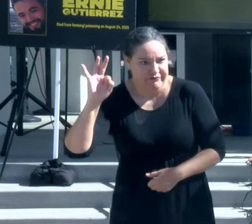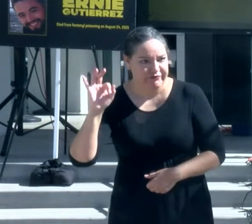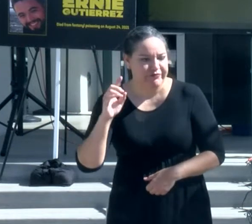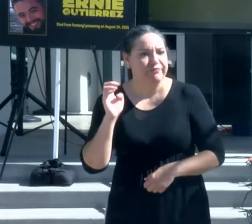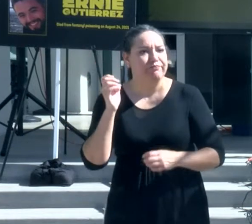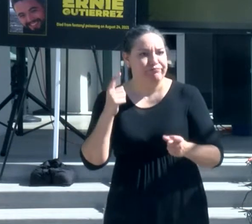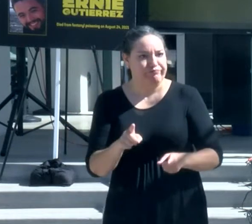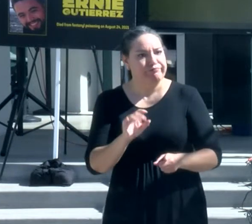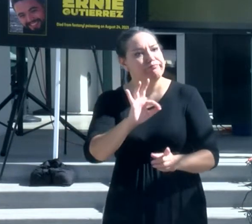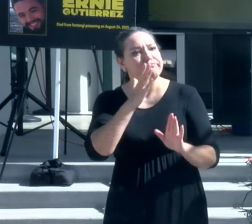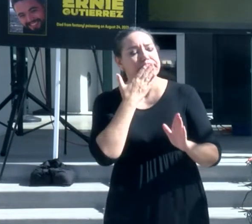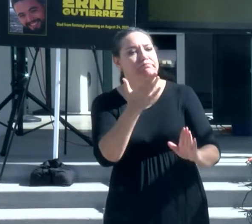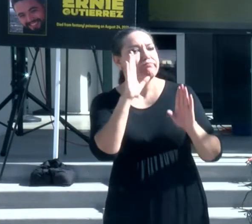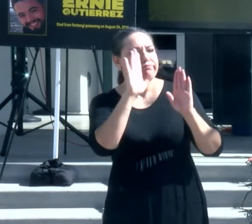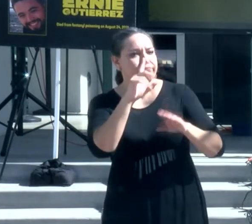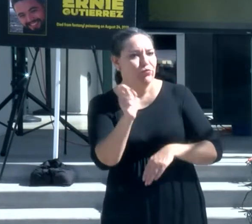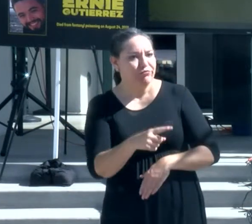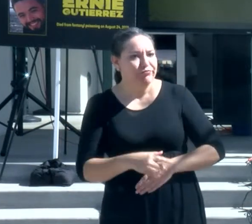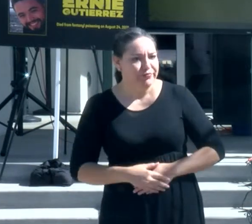So thank you. Great question.